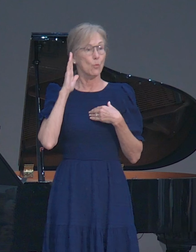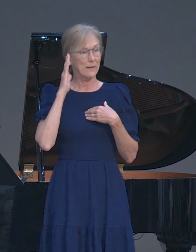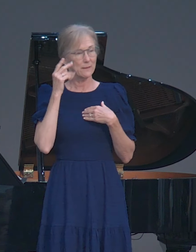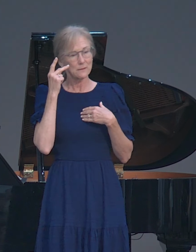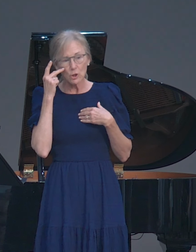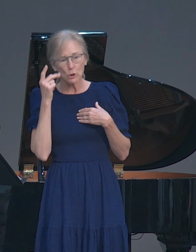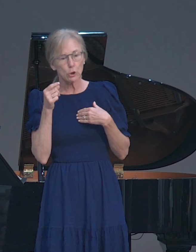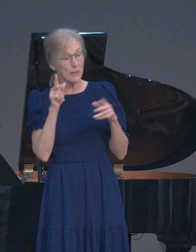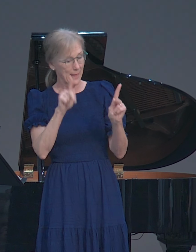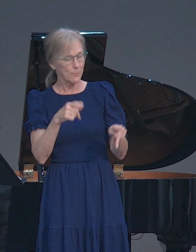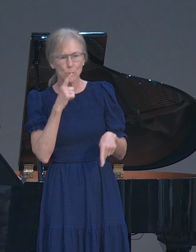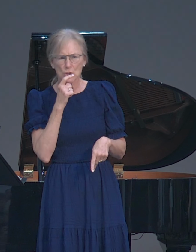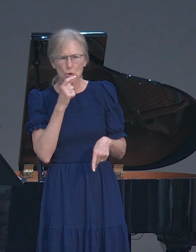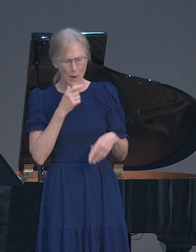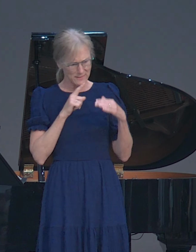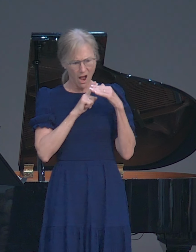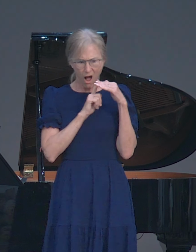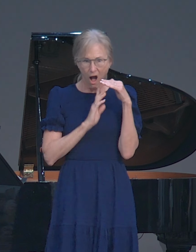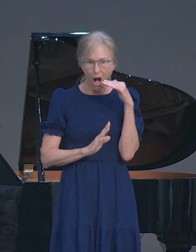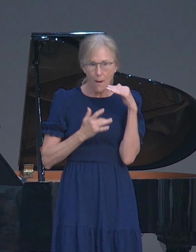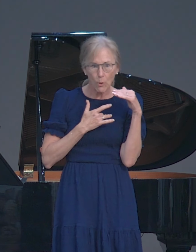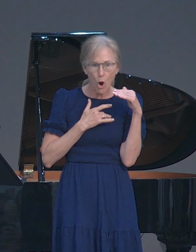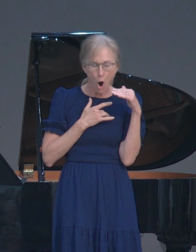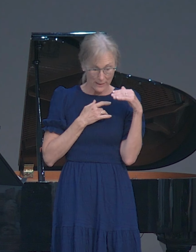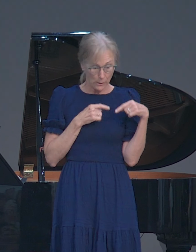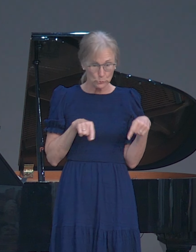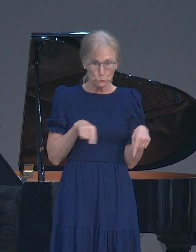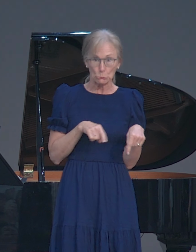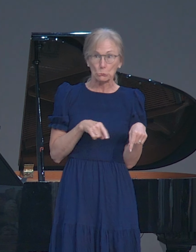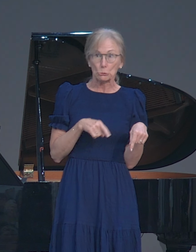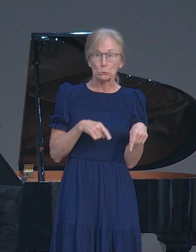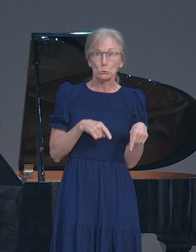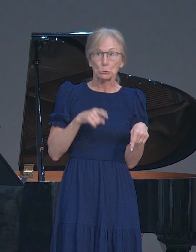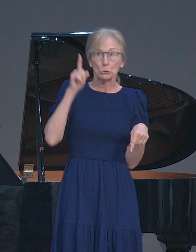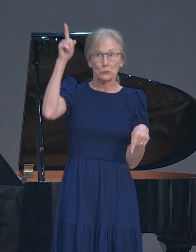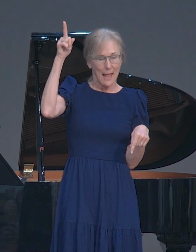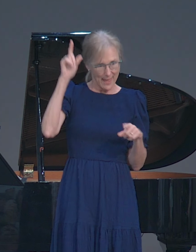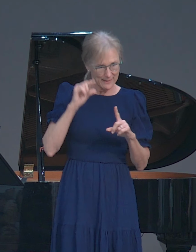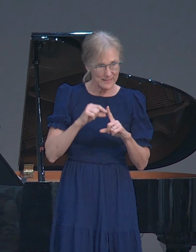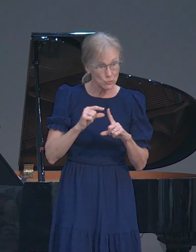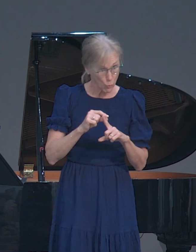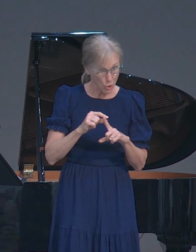heart and who trembles at my word.